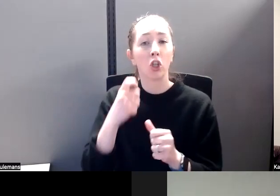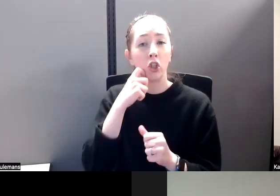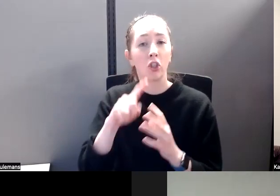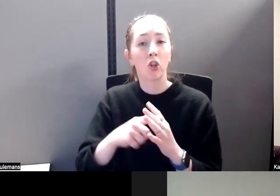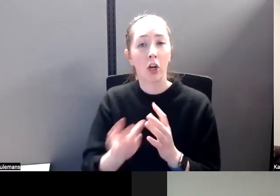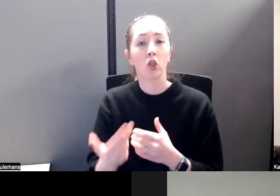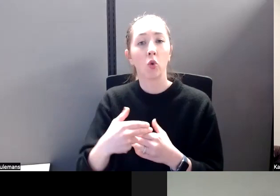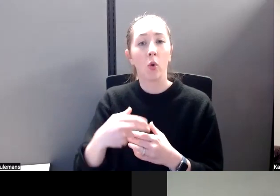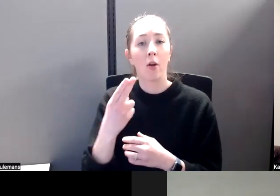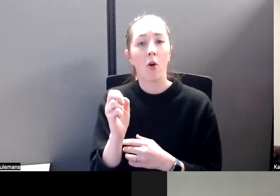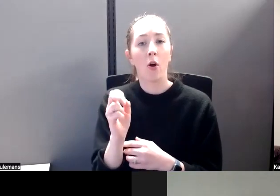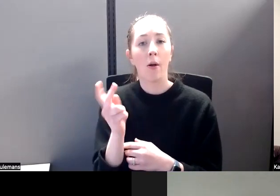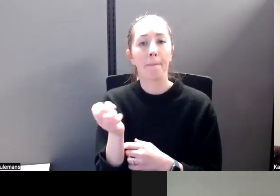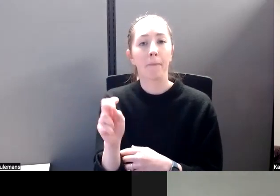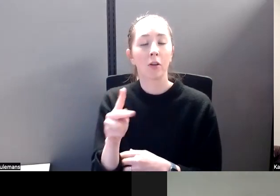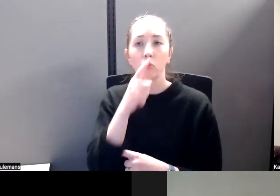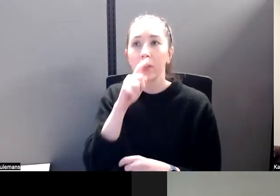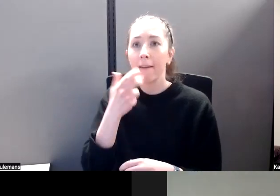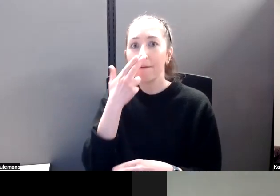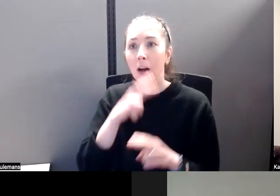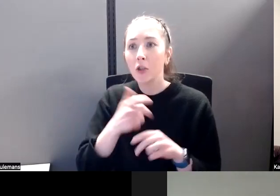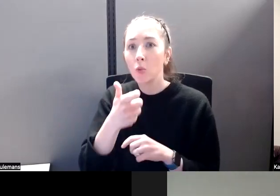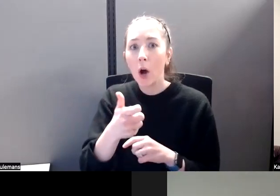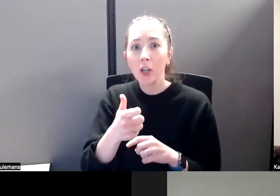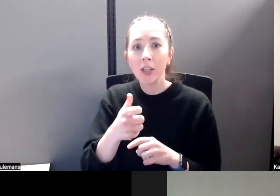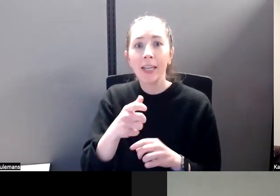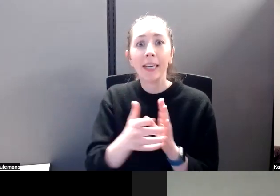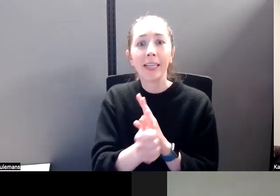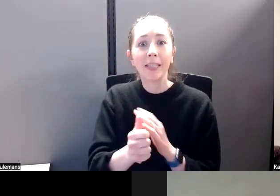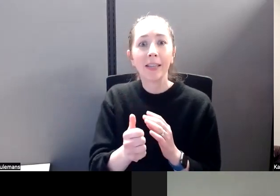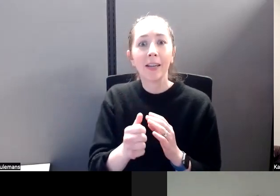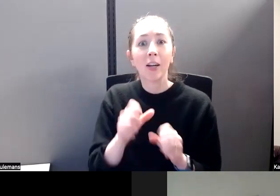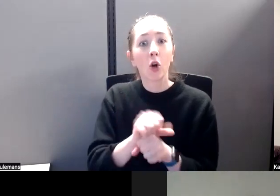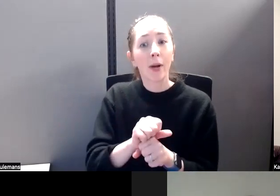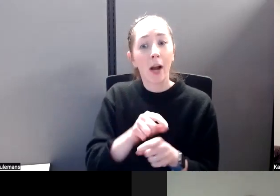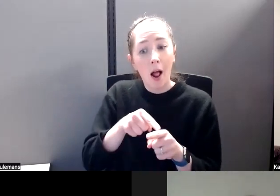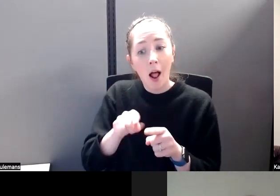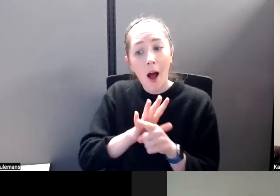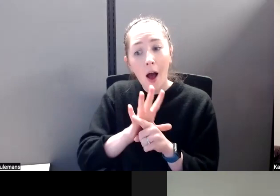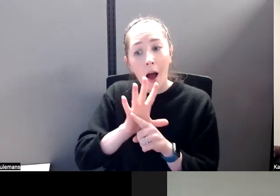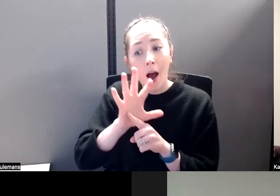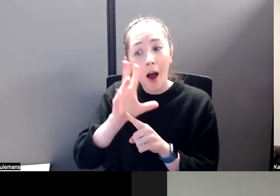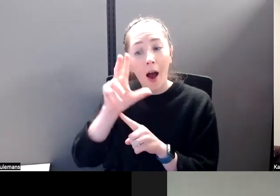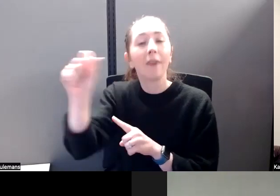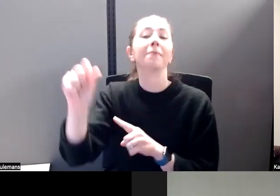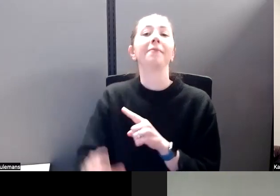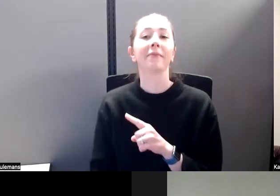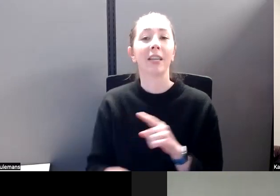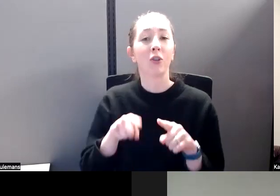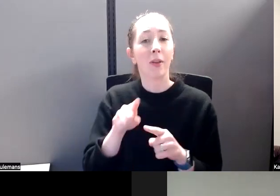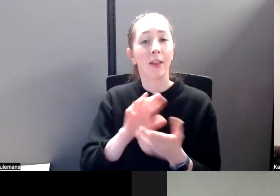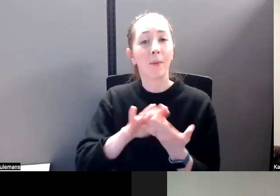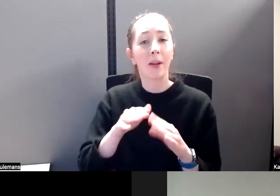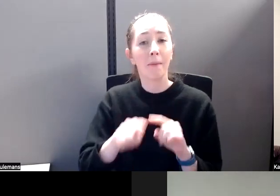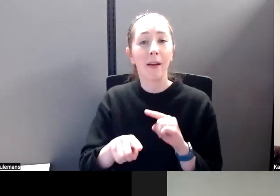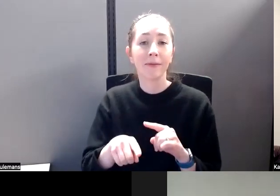Hallmark. So it's been so fun to watch him like progress in his stardom within the community. But he's